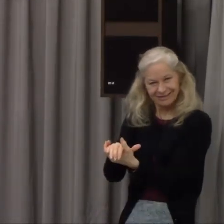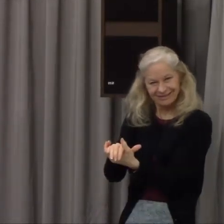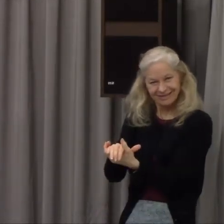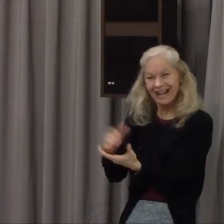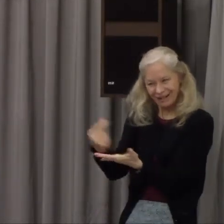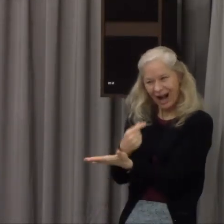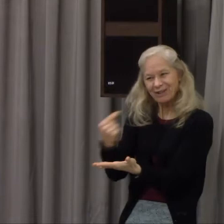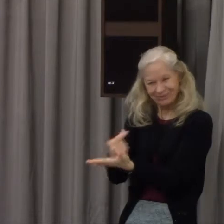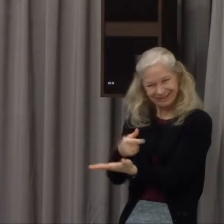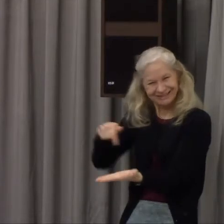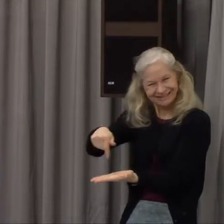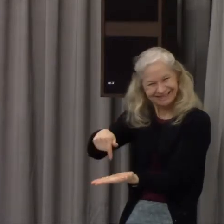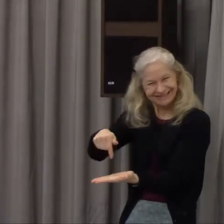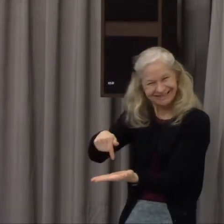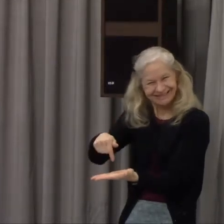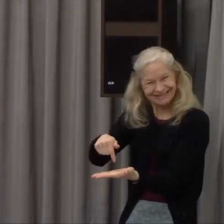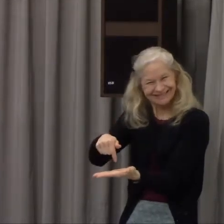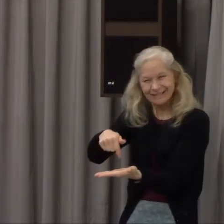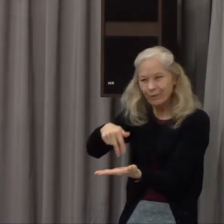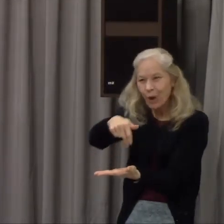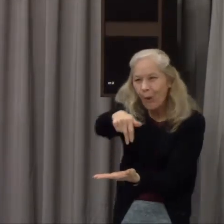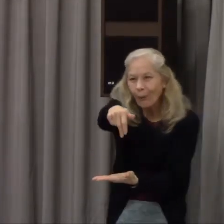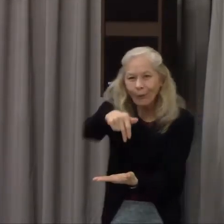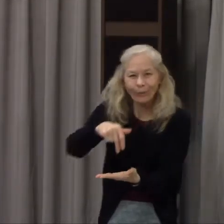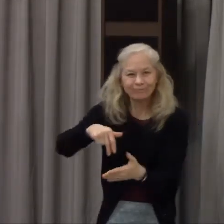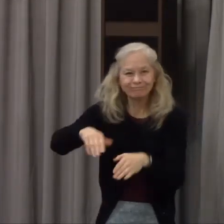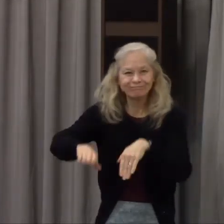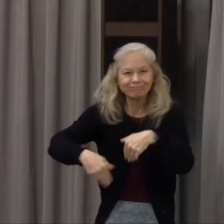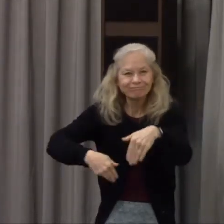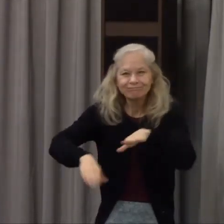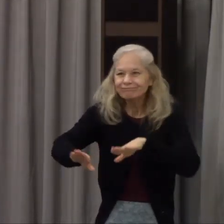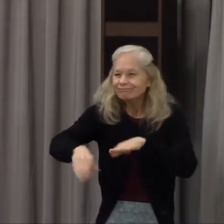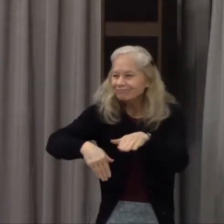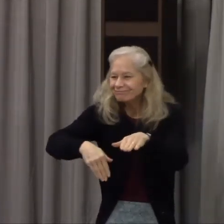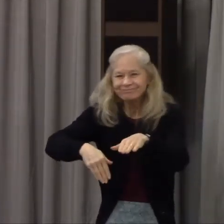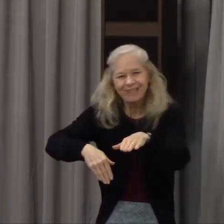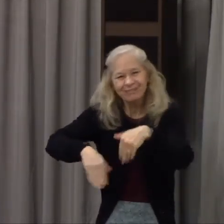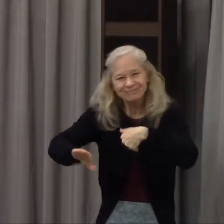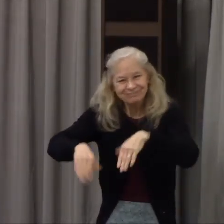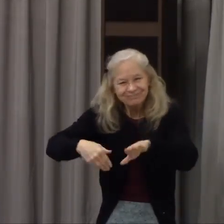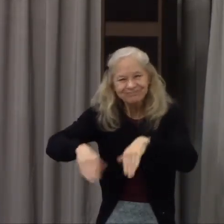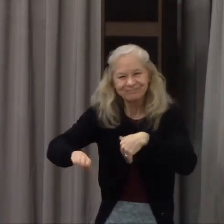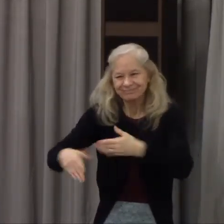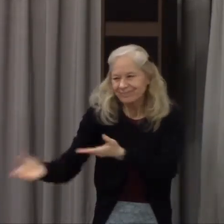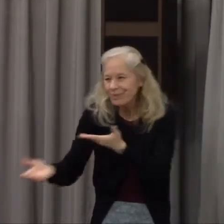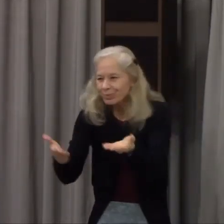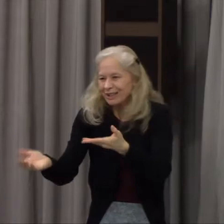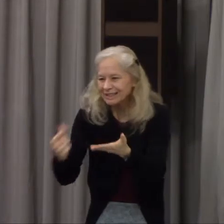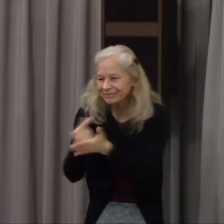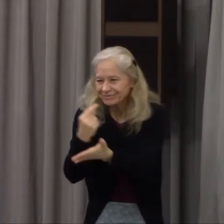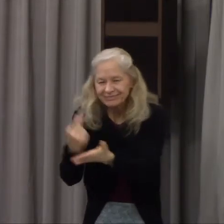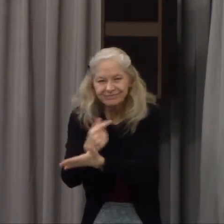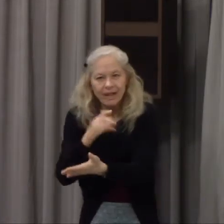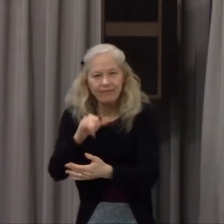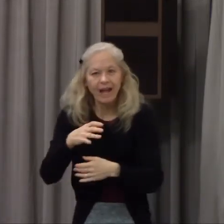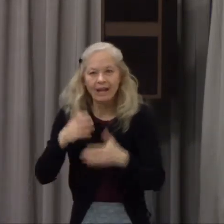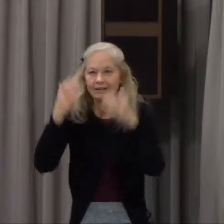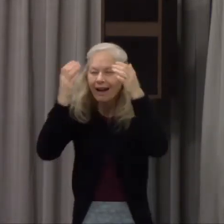wonderful news. There's great hope. That helmet of salvation was the assurance of salvation. There's great hope if we'll receive